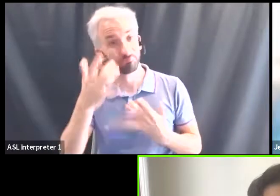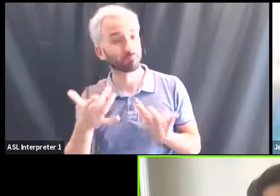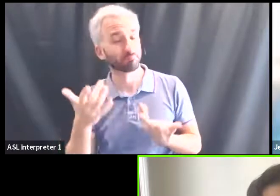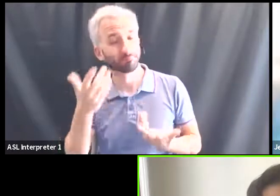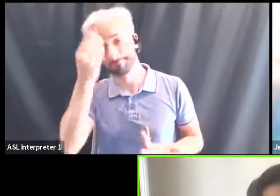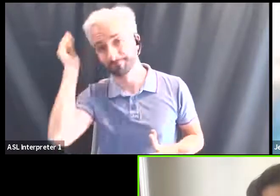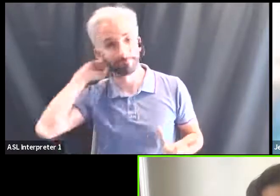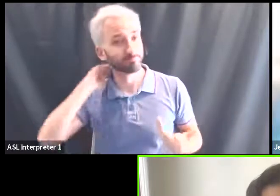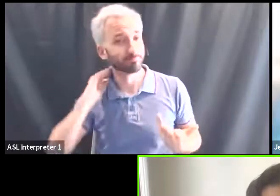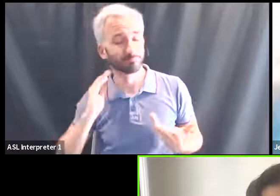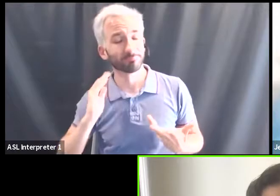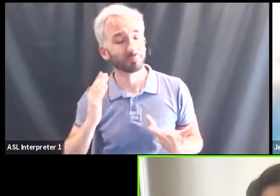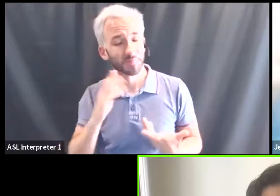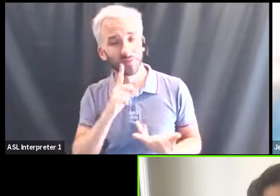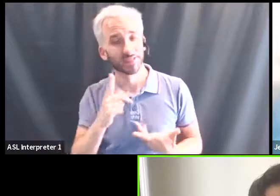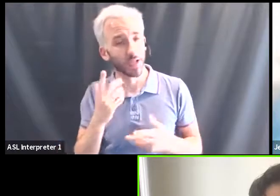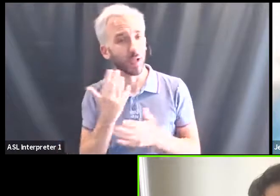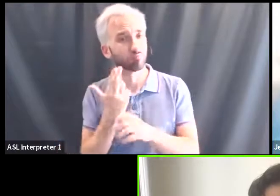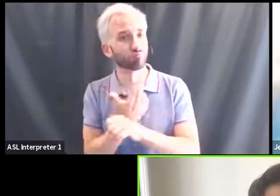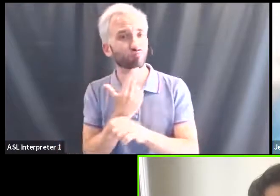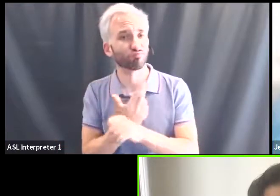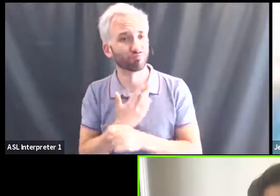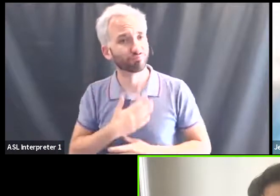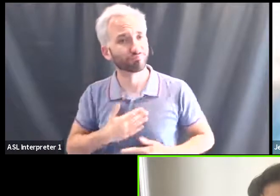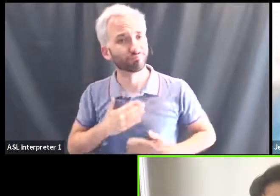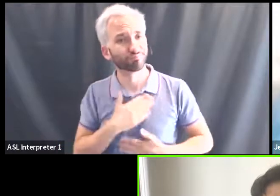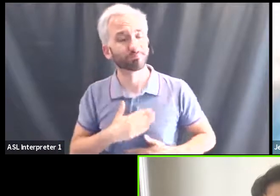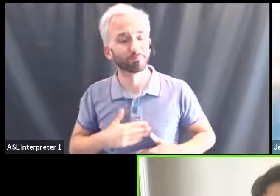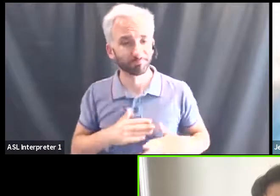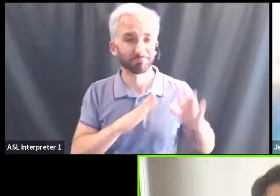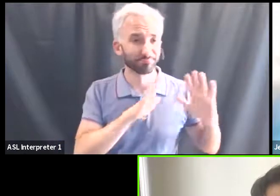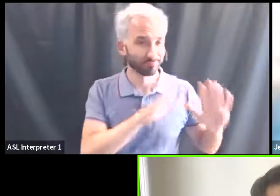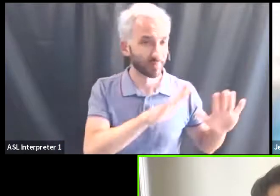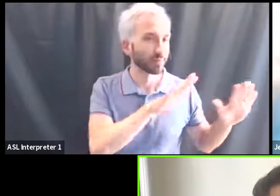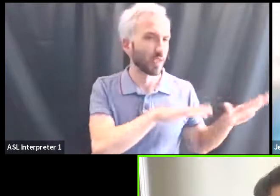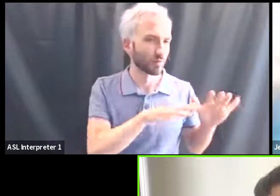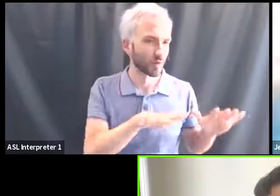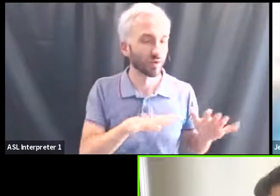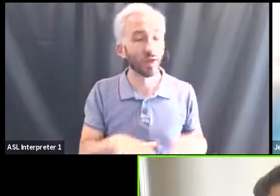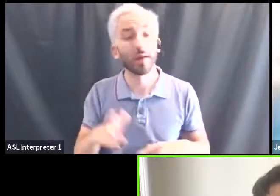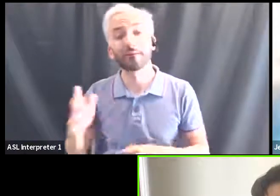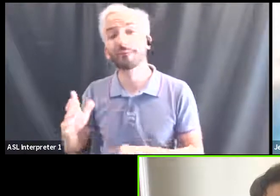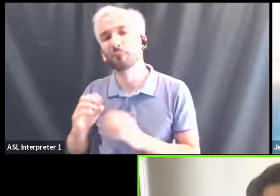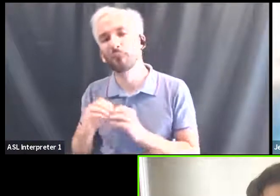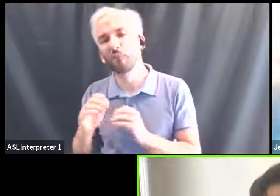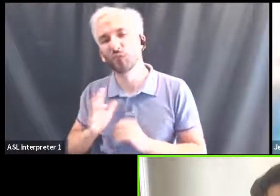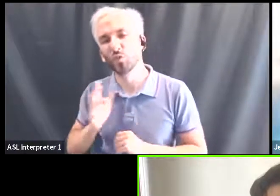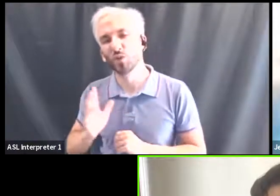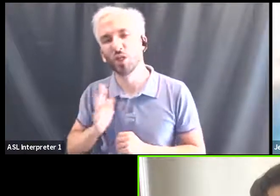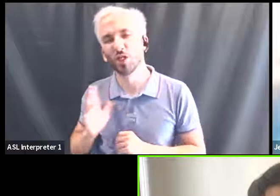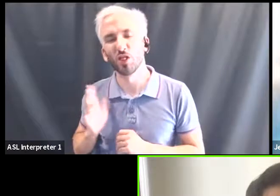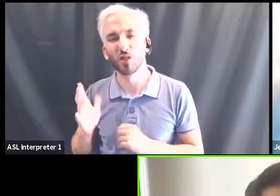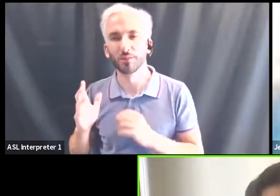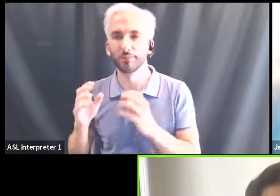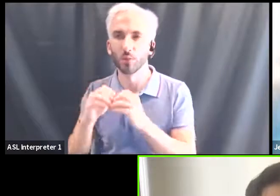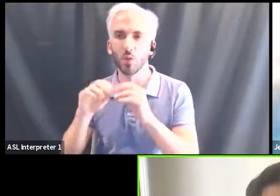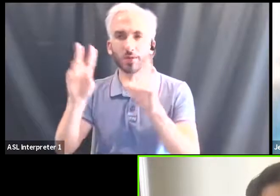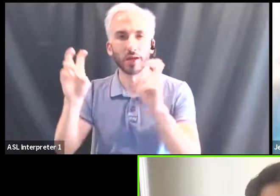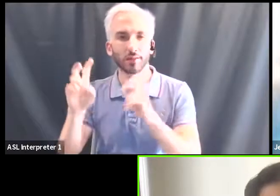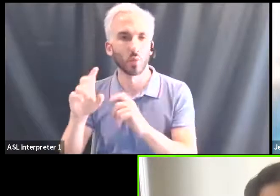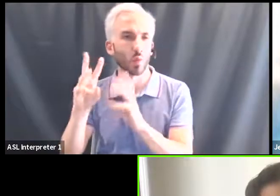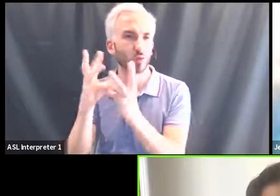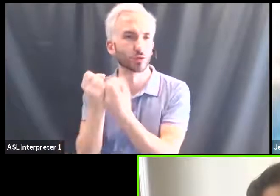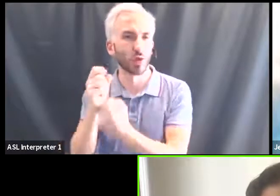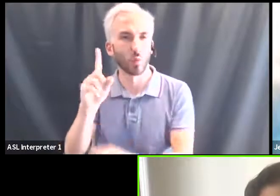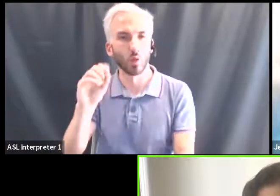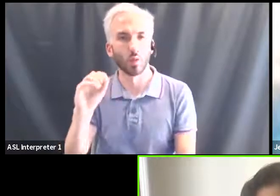joy. And then in more formal settings, just workshops that are aimed at more like 100 and 101 level. And that's why a lot